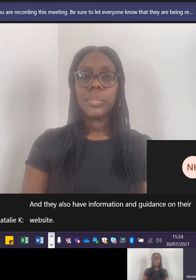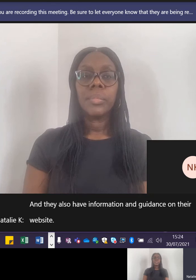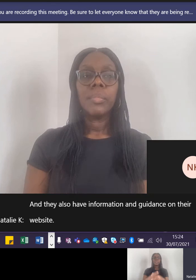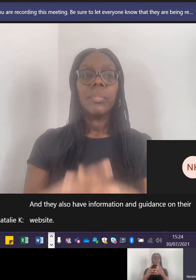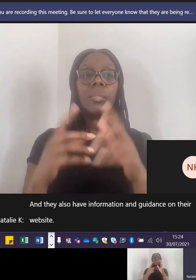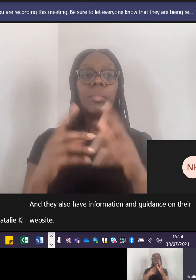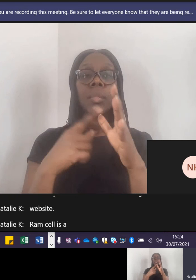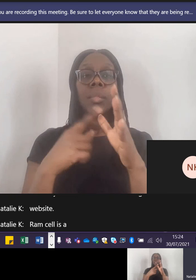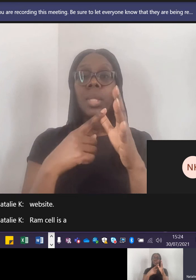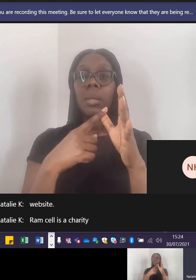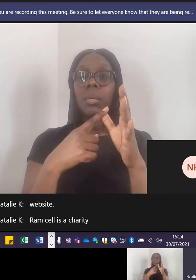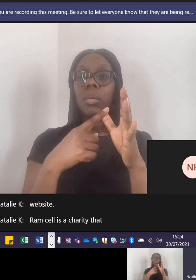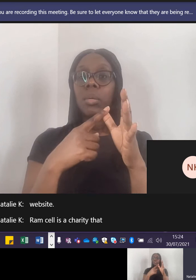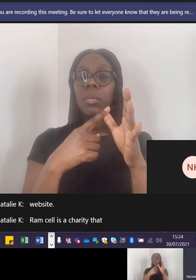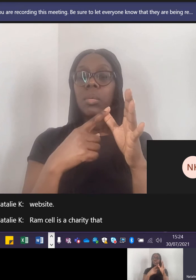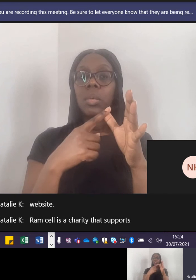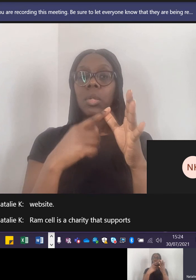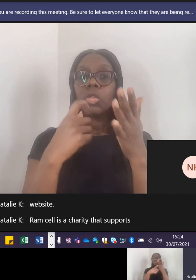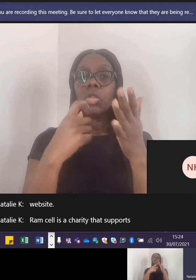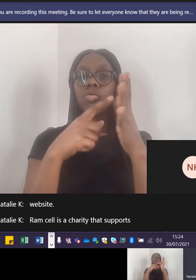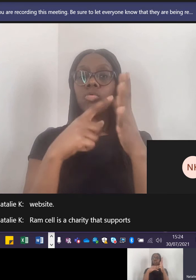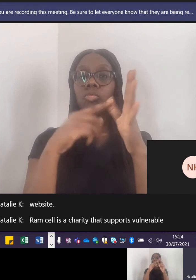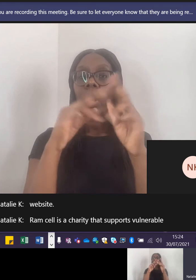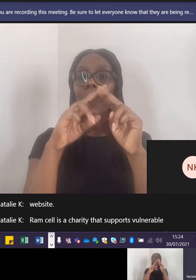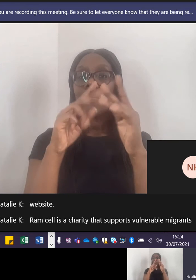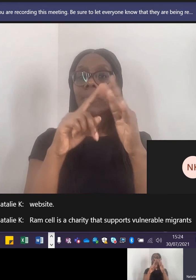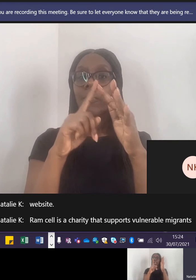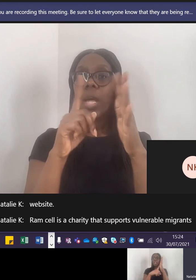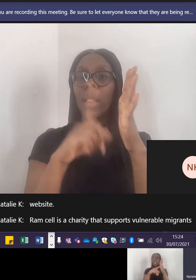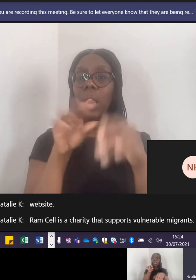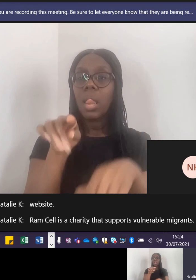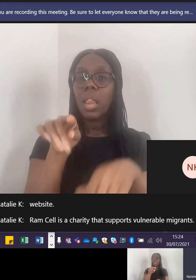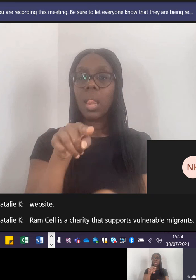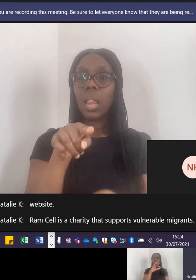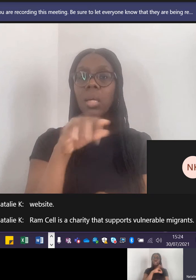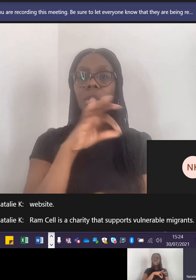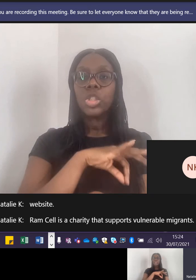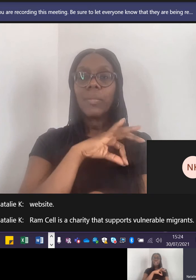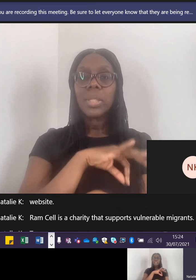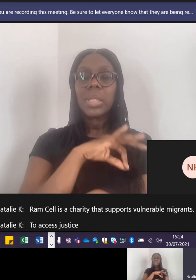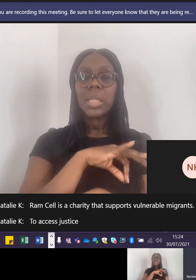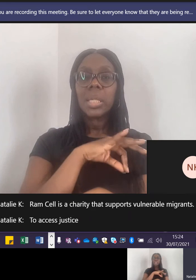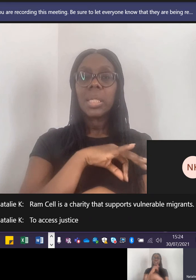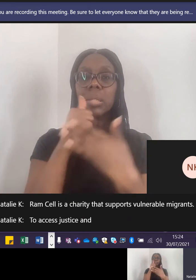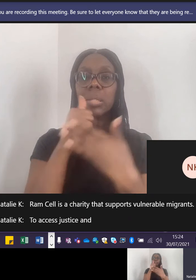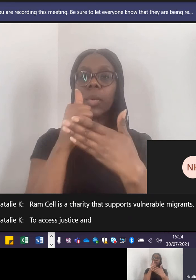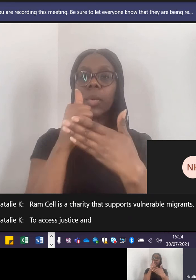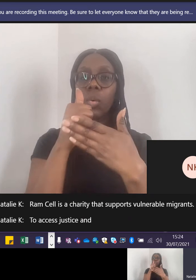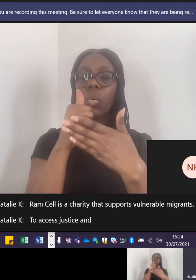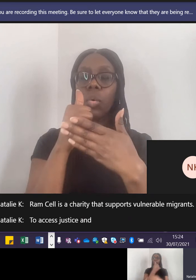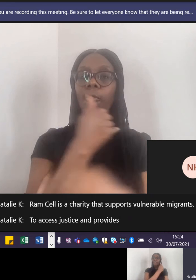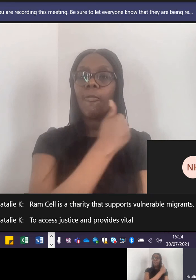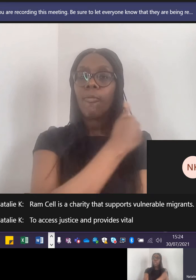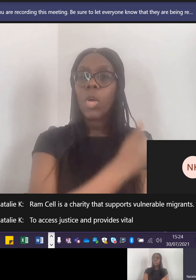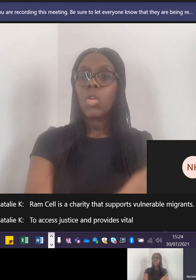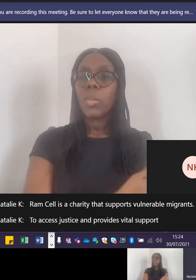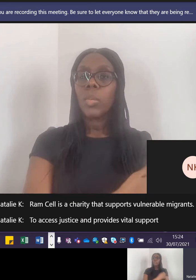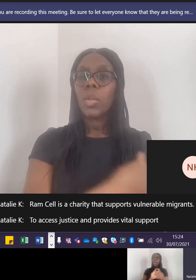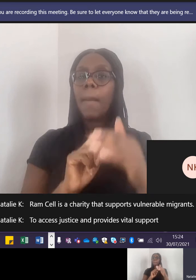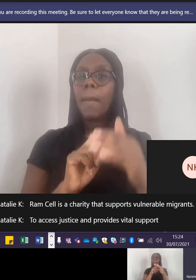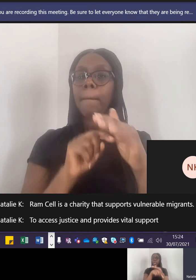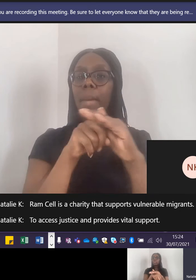Ramfel is a charity that supports vulnerable migrants to access justice and provides vital